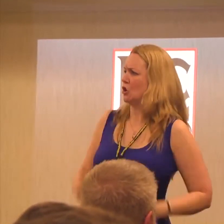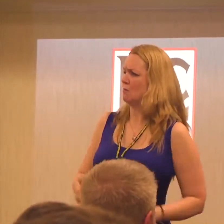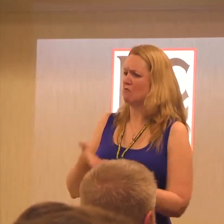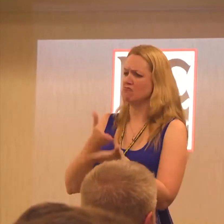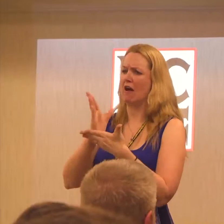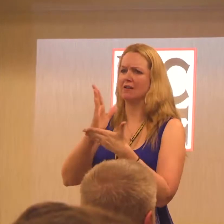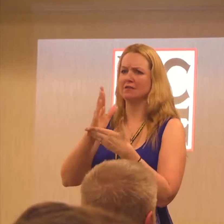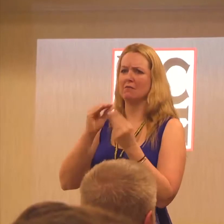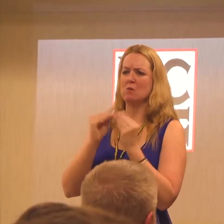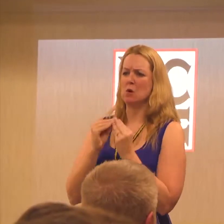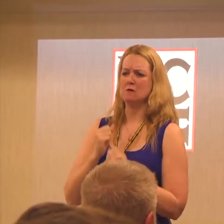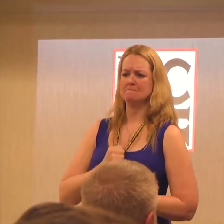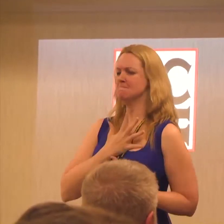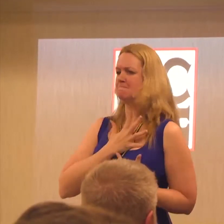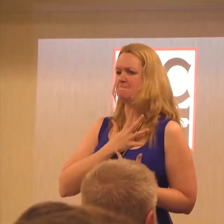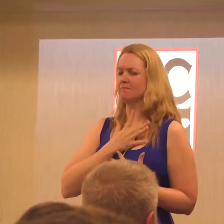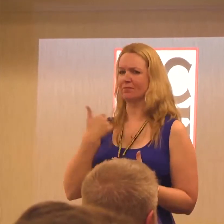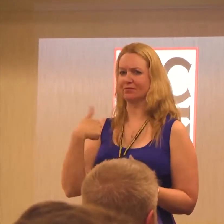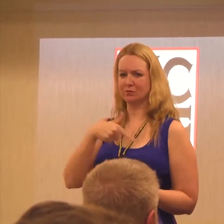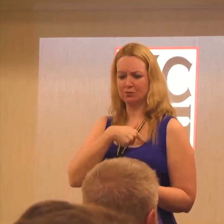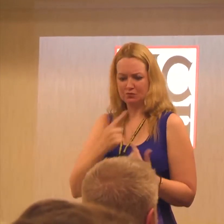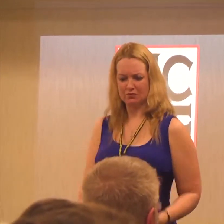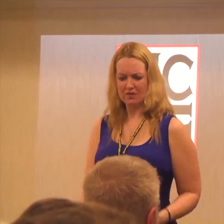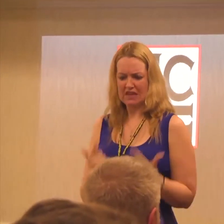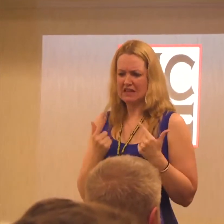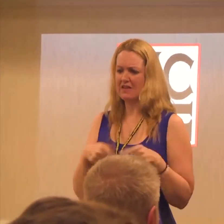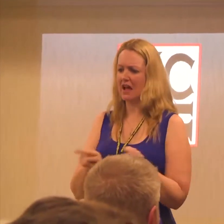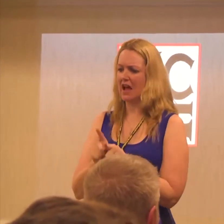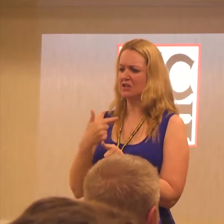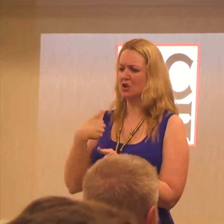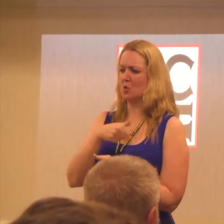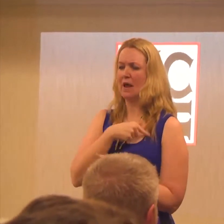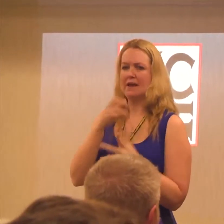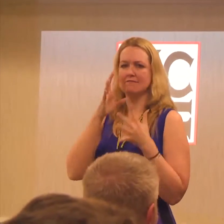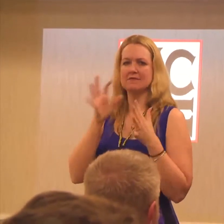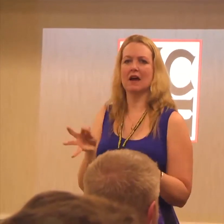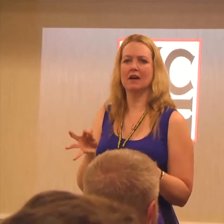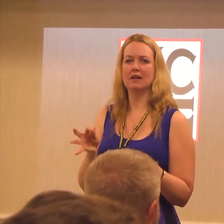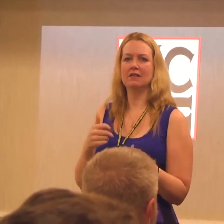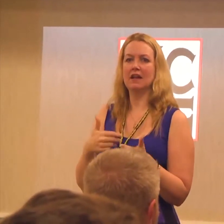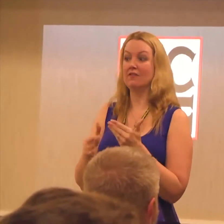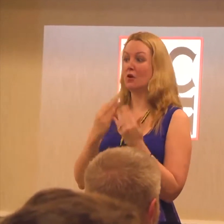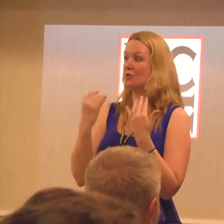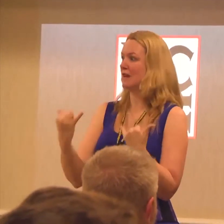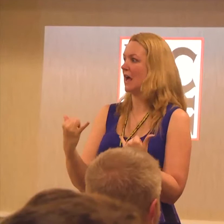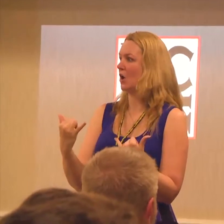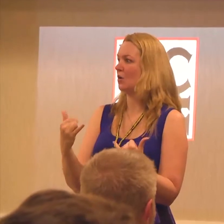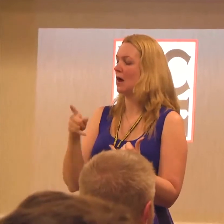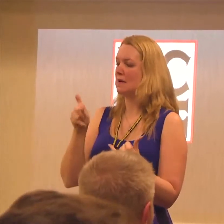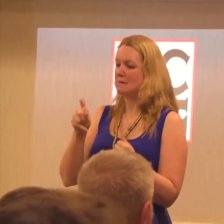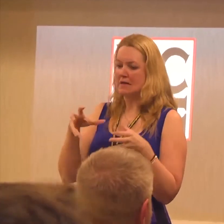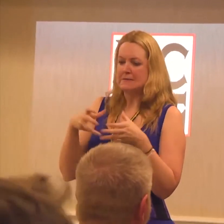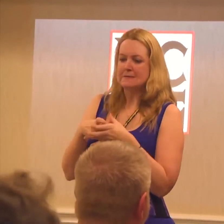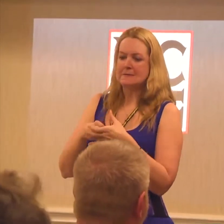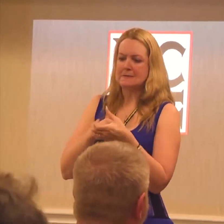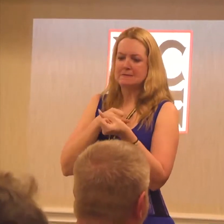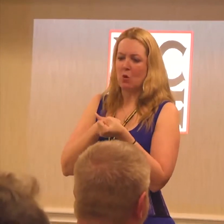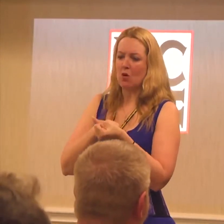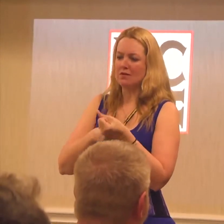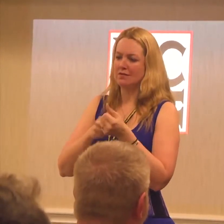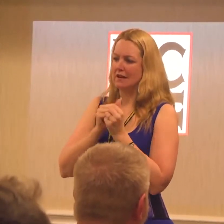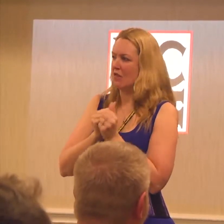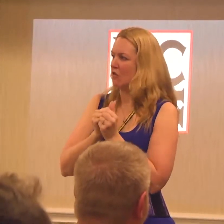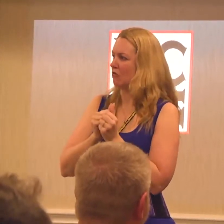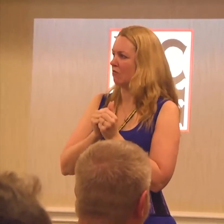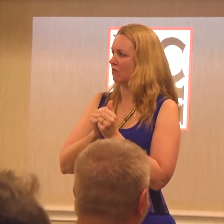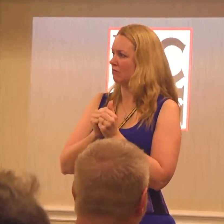passion. We continue to live life as we choose, even though now we have to band together even stronger than